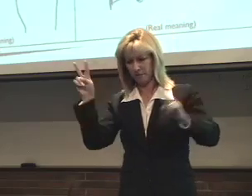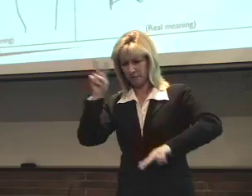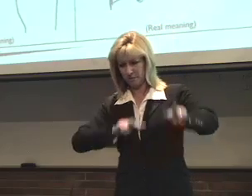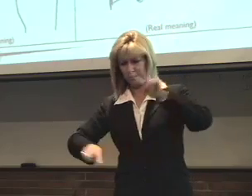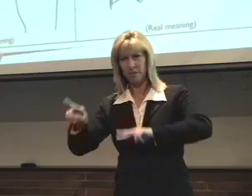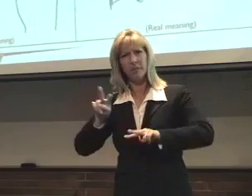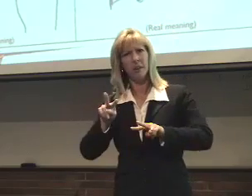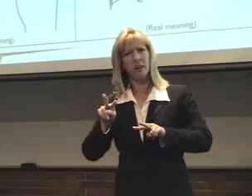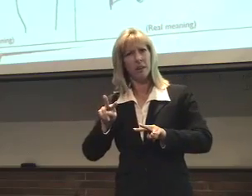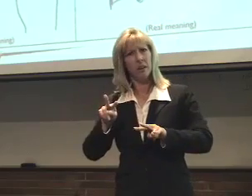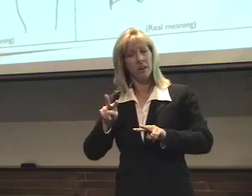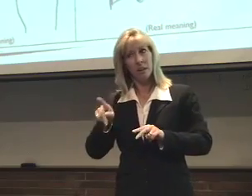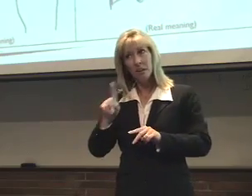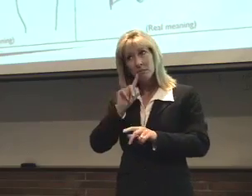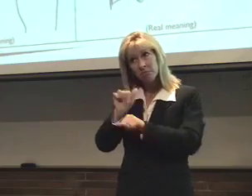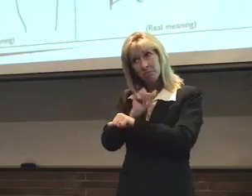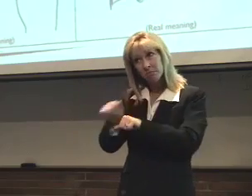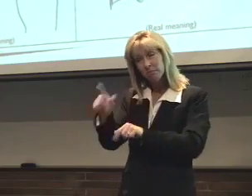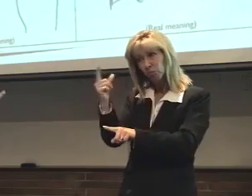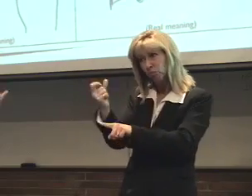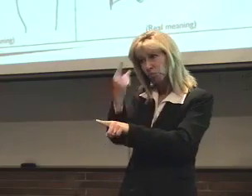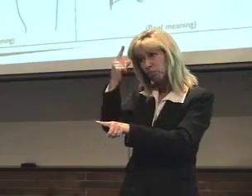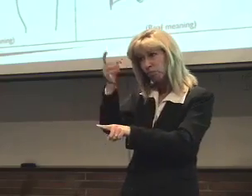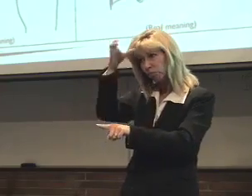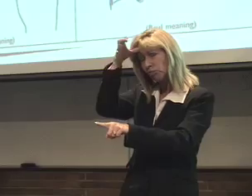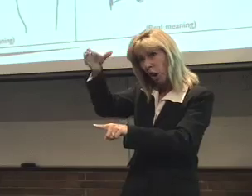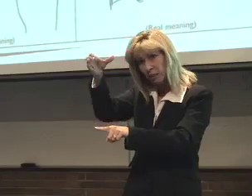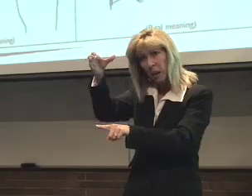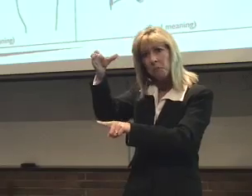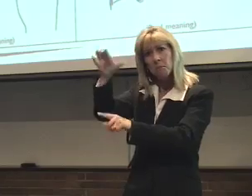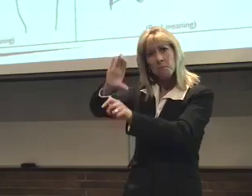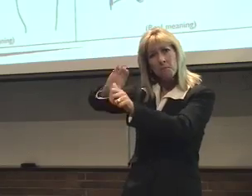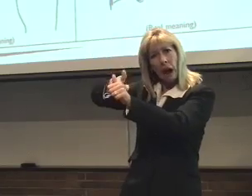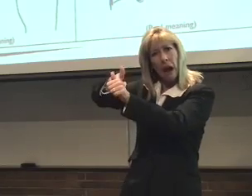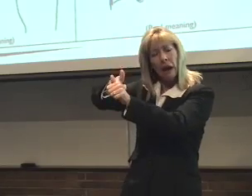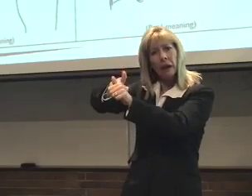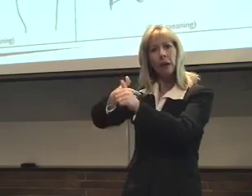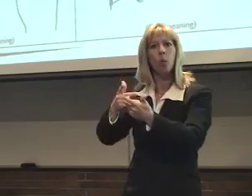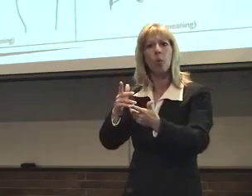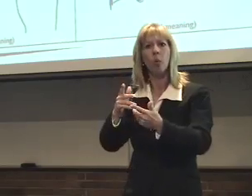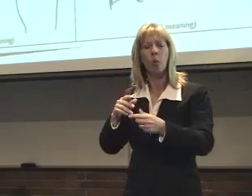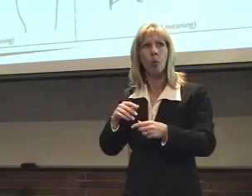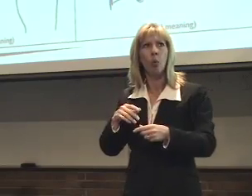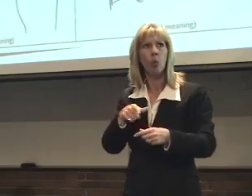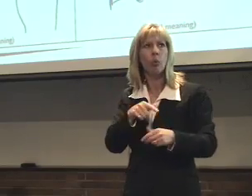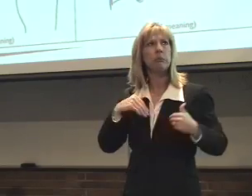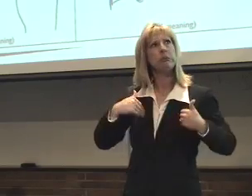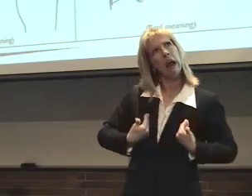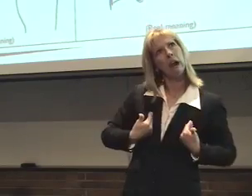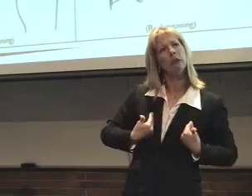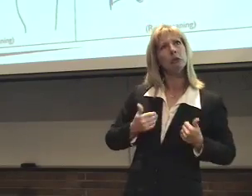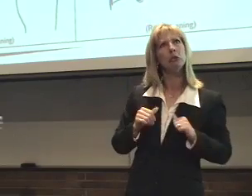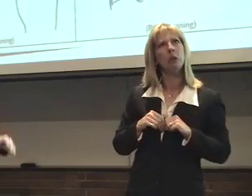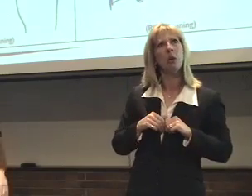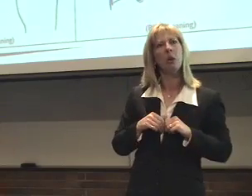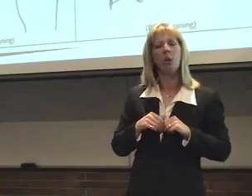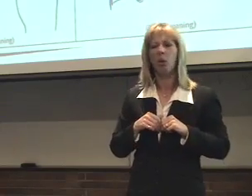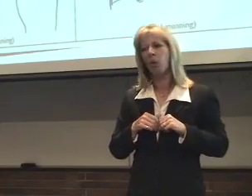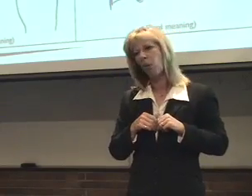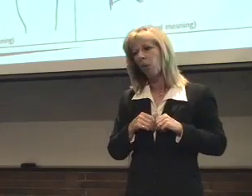of out like a light? Not just the girl was tired, not just, you know, oh, she was like, oh, I just need to go